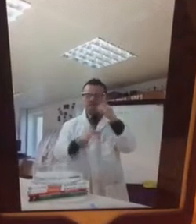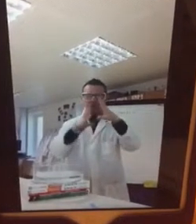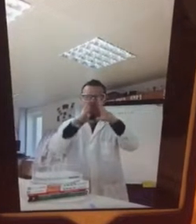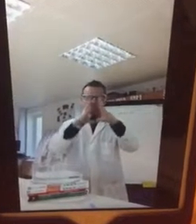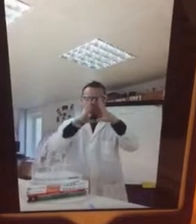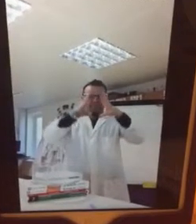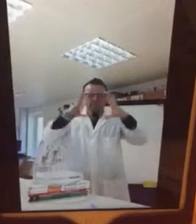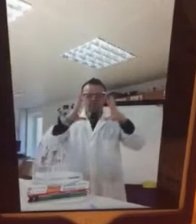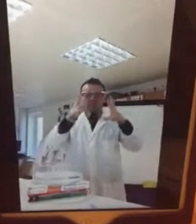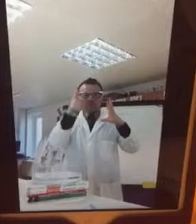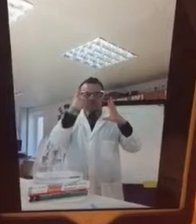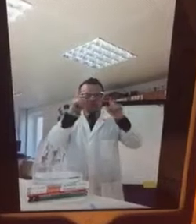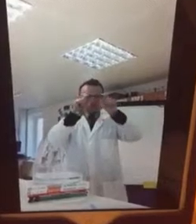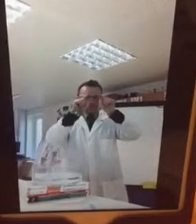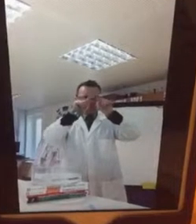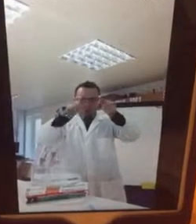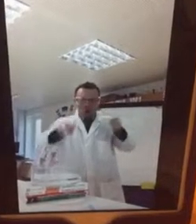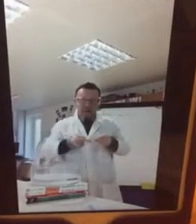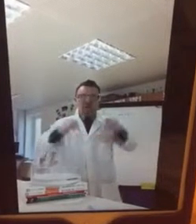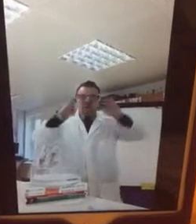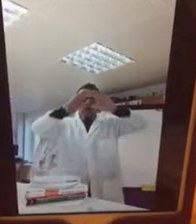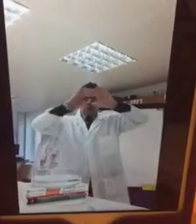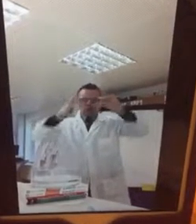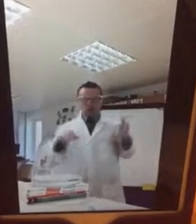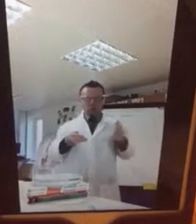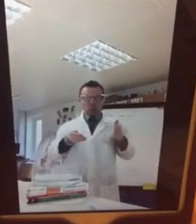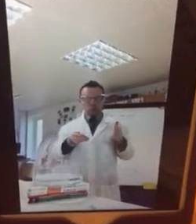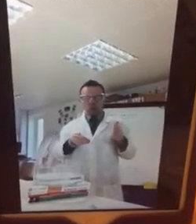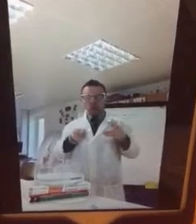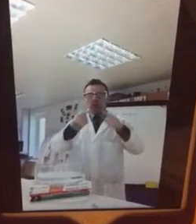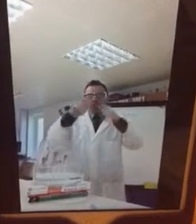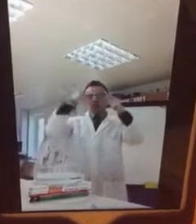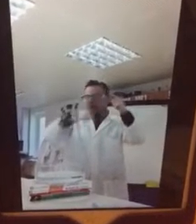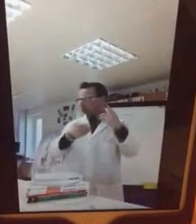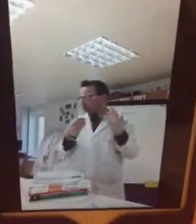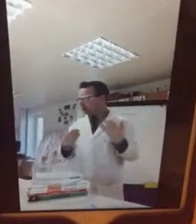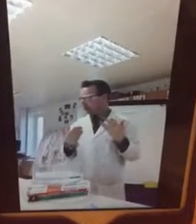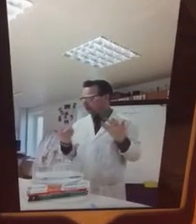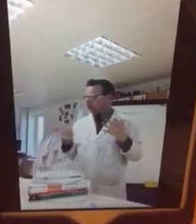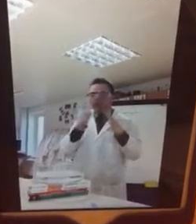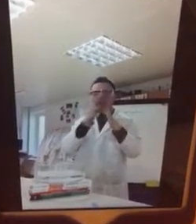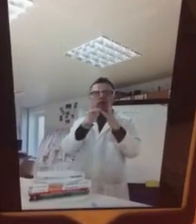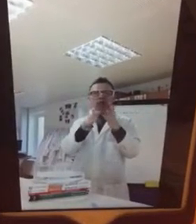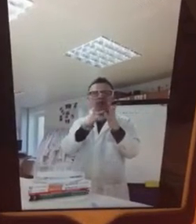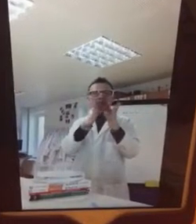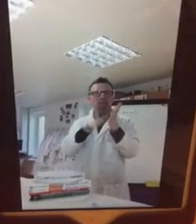So there's still one electron on the structure of this, however there's one extra shell.